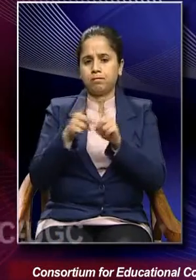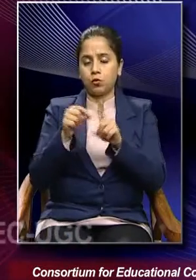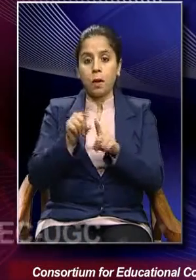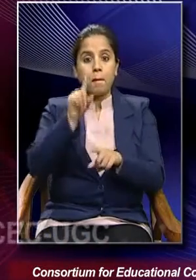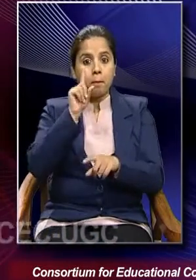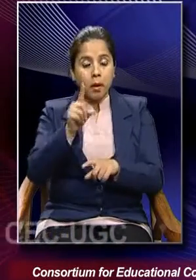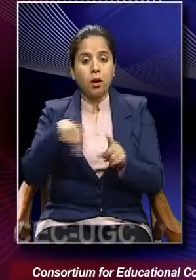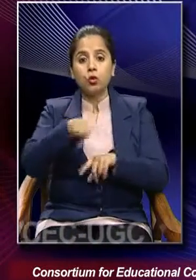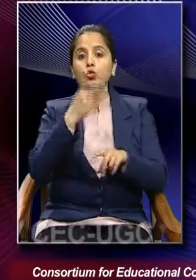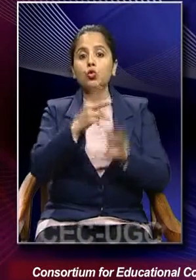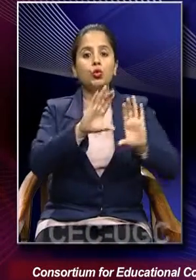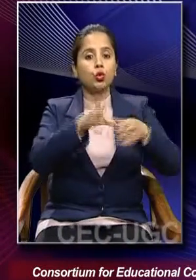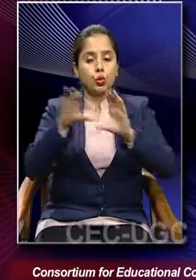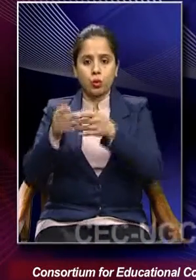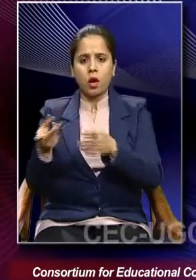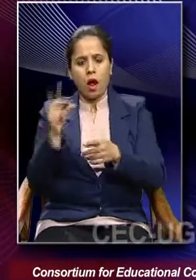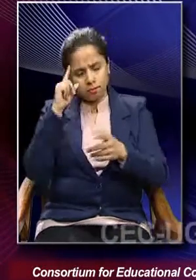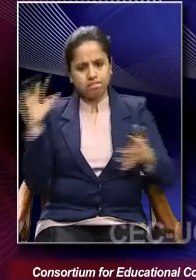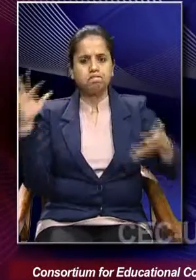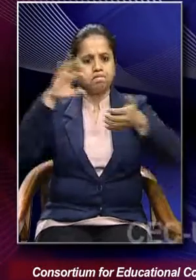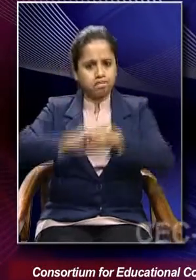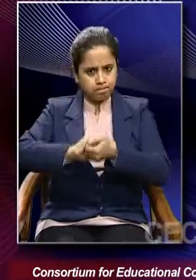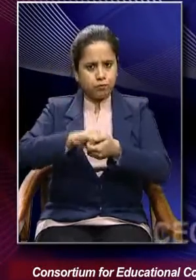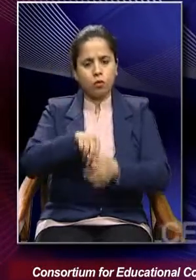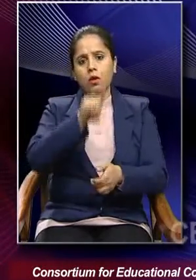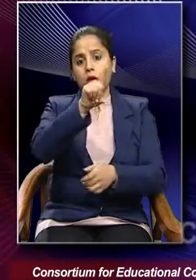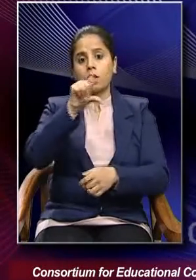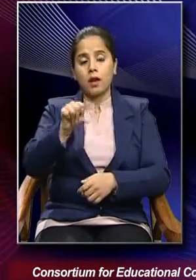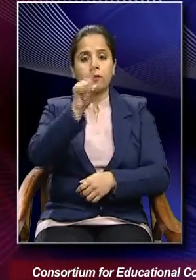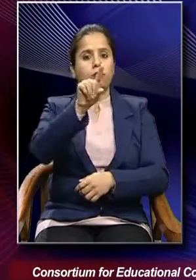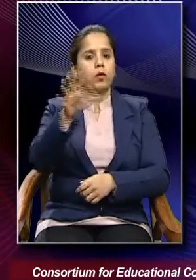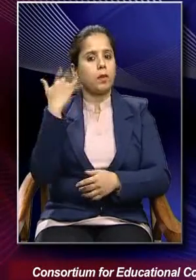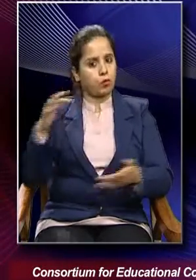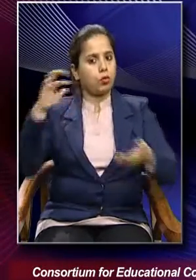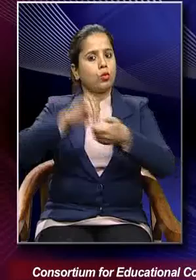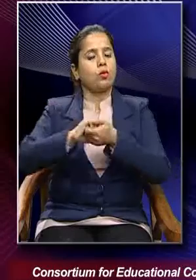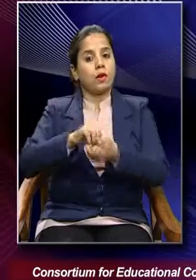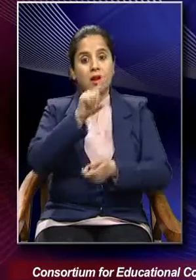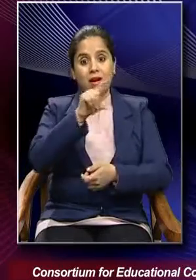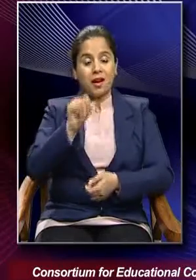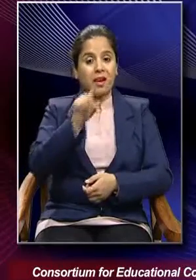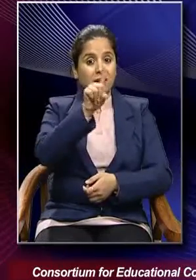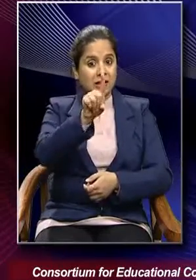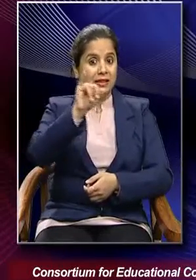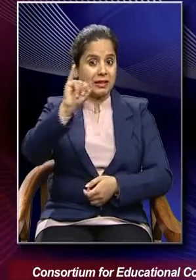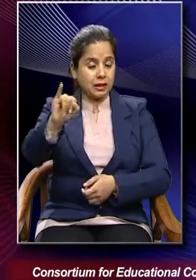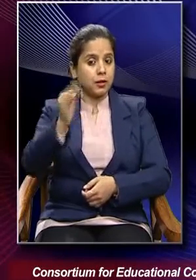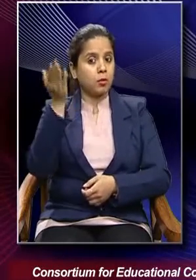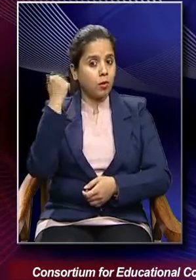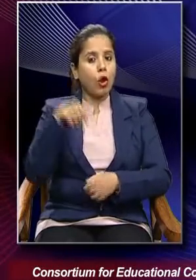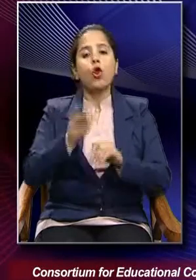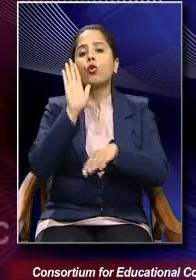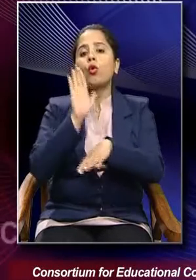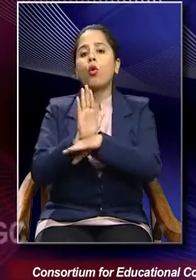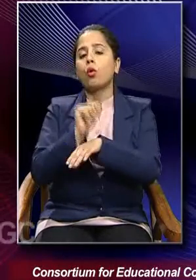the two groups reunited in 1915. In 1916, the